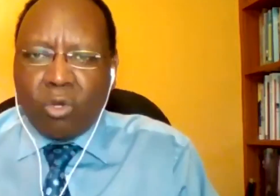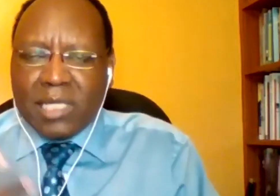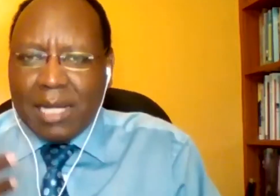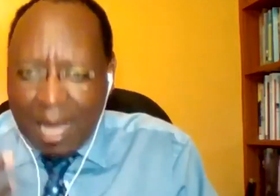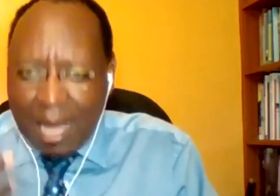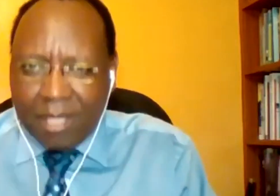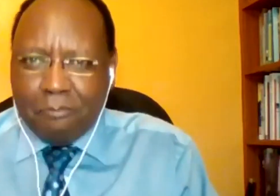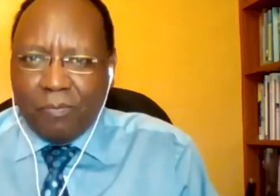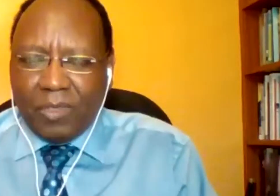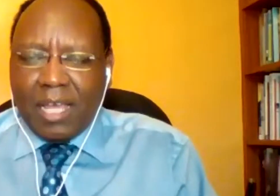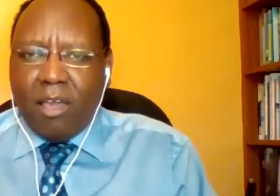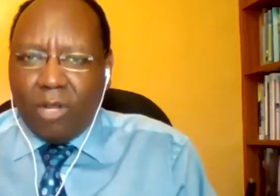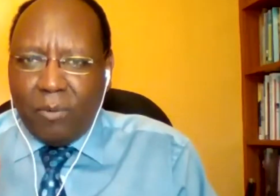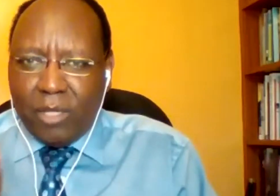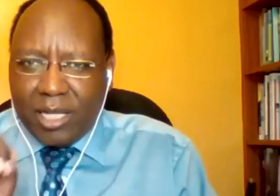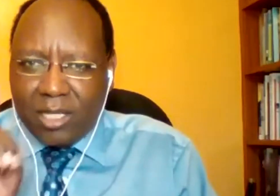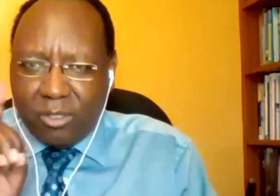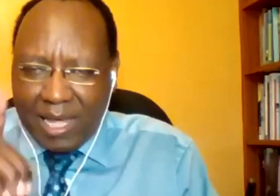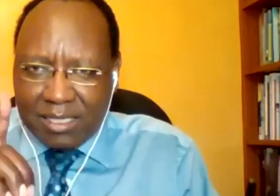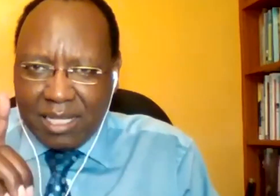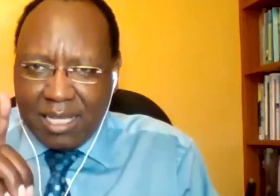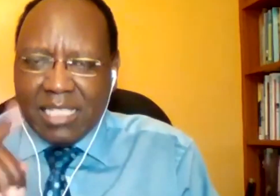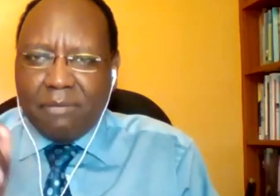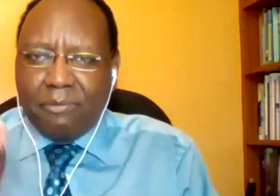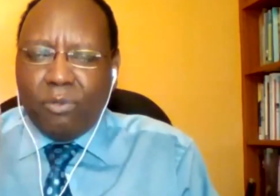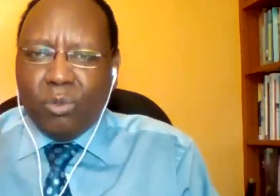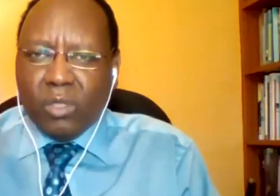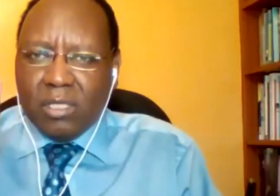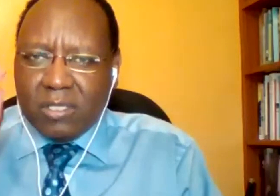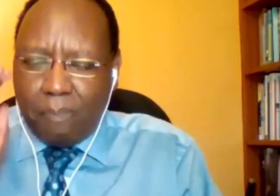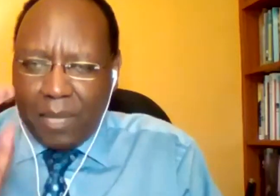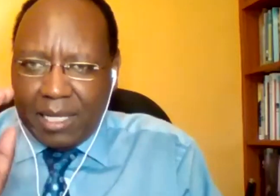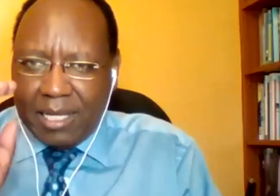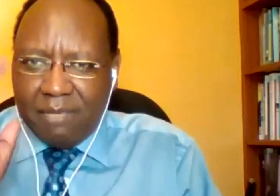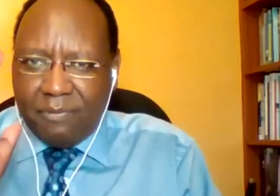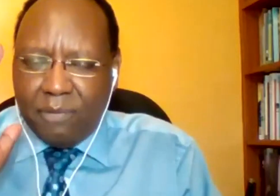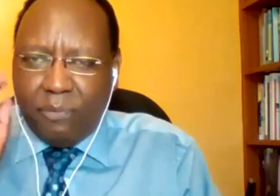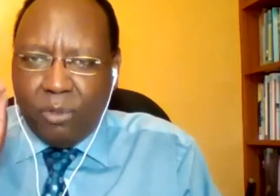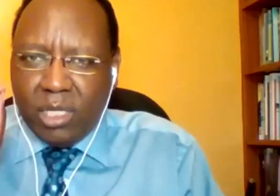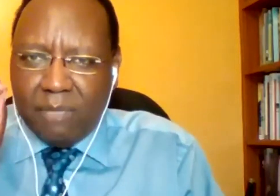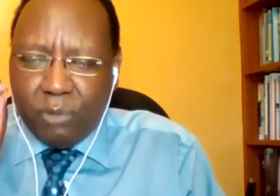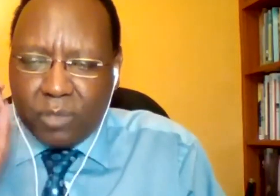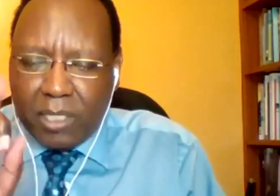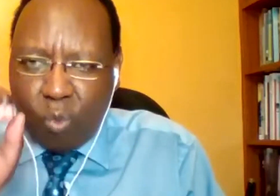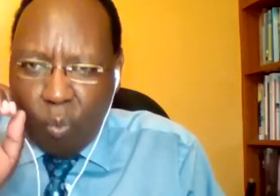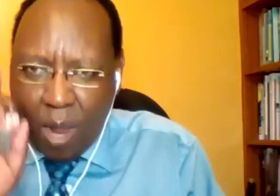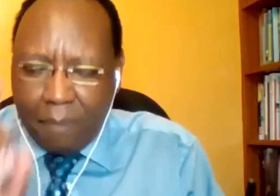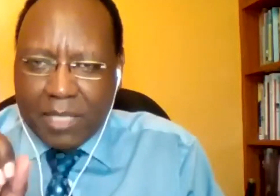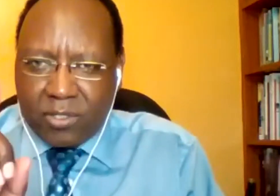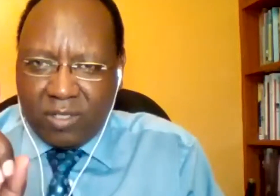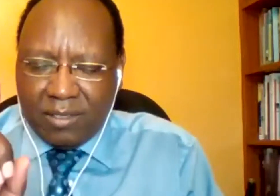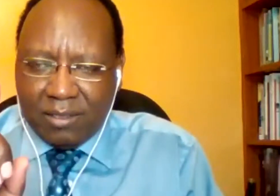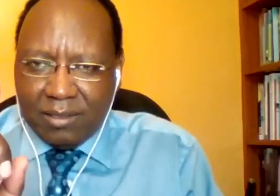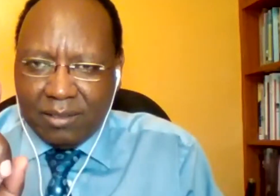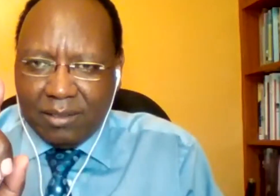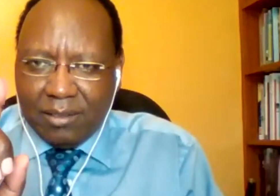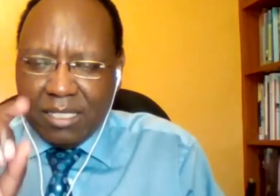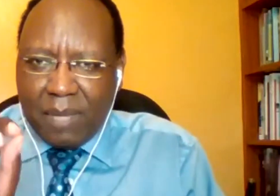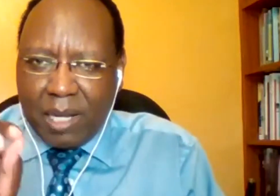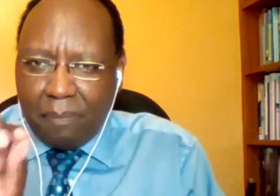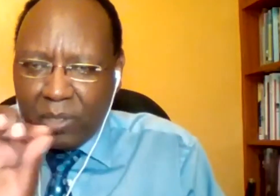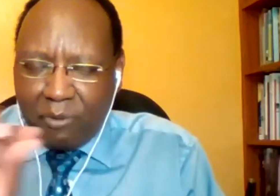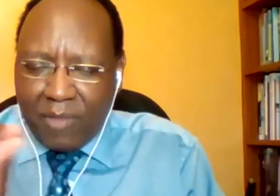you. So what that means then is that the customer wants you to connect with them directly. The customer